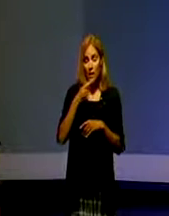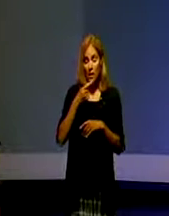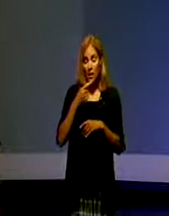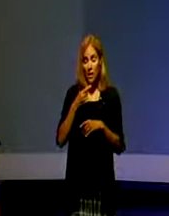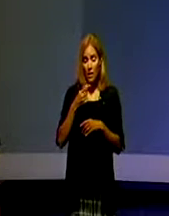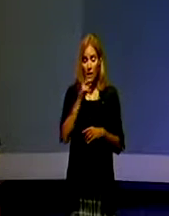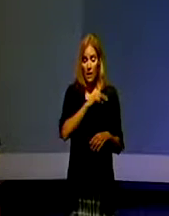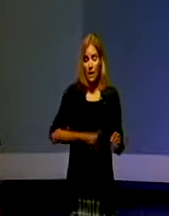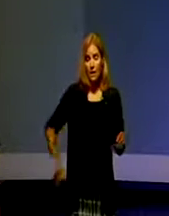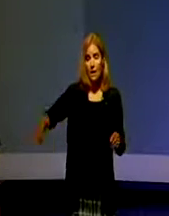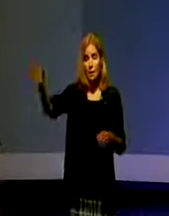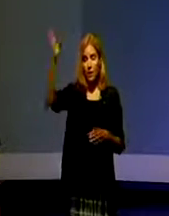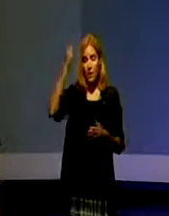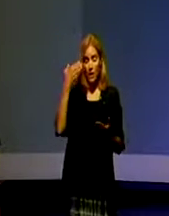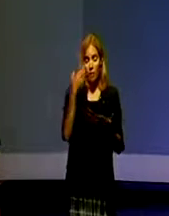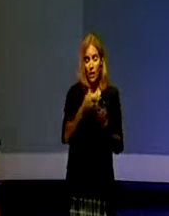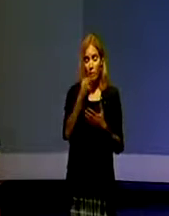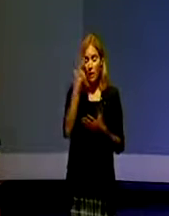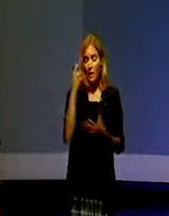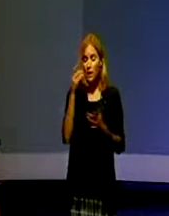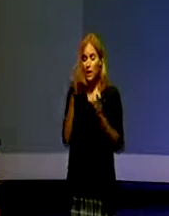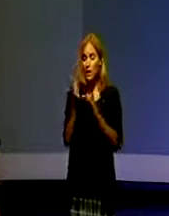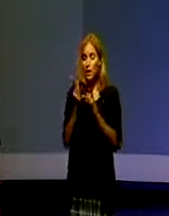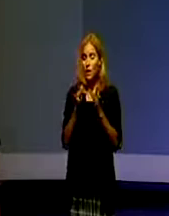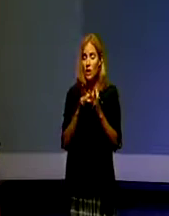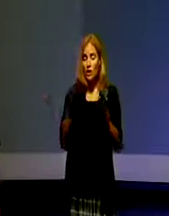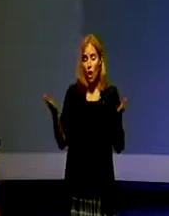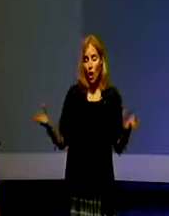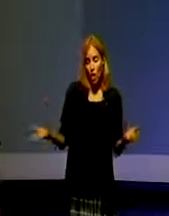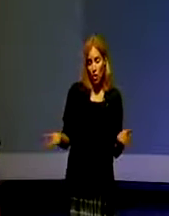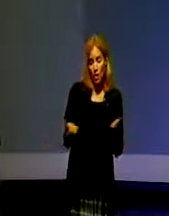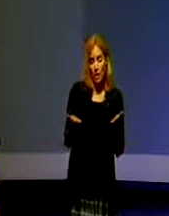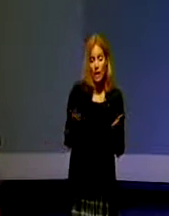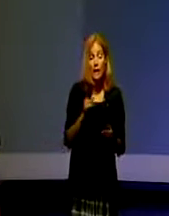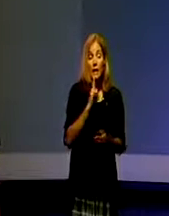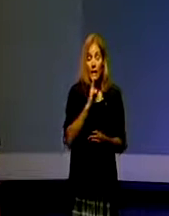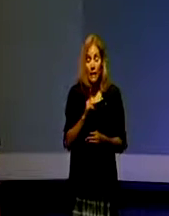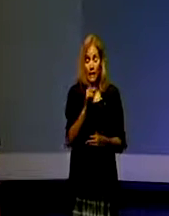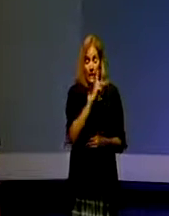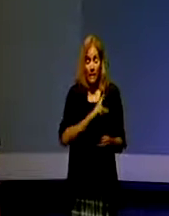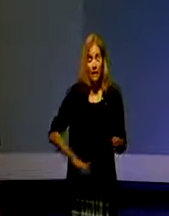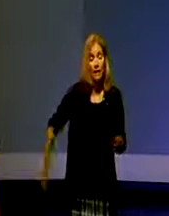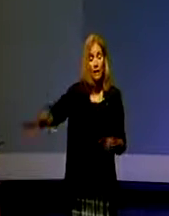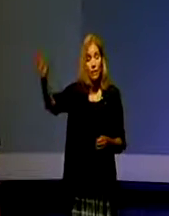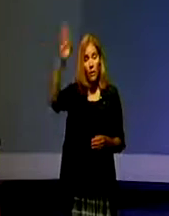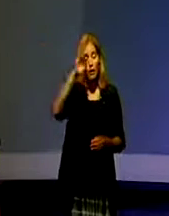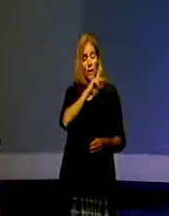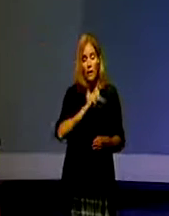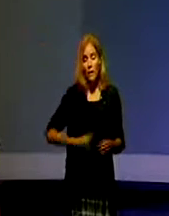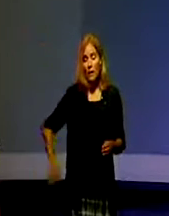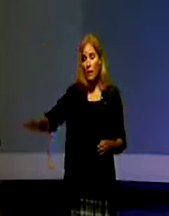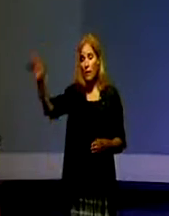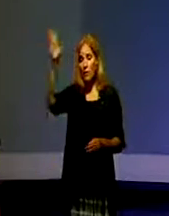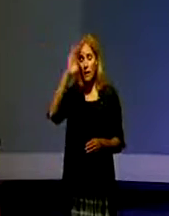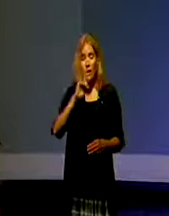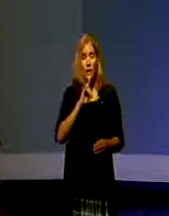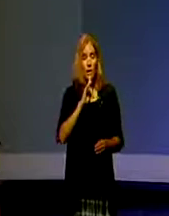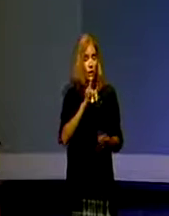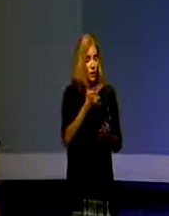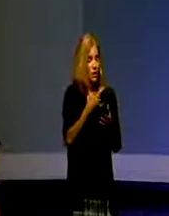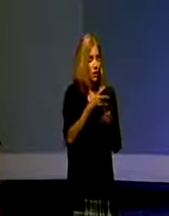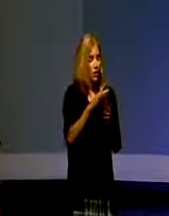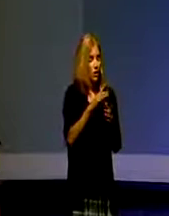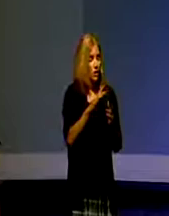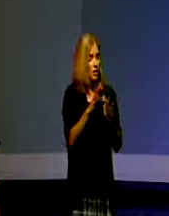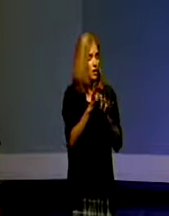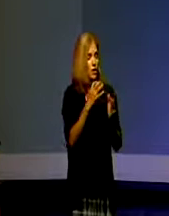arrived because Jesus ushers in and is the kingdom of God. So the kingdom of God is that which Jesus treasured